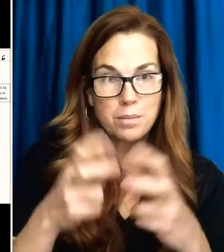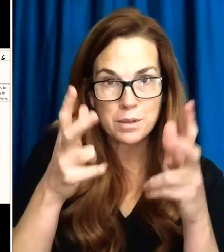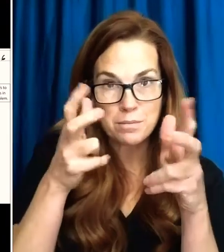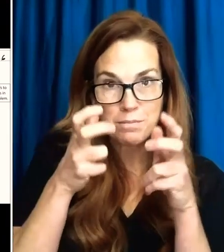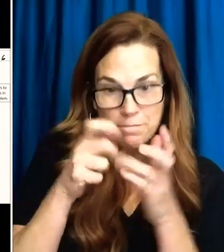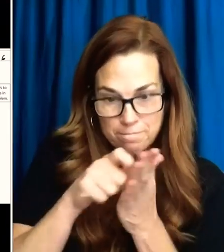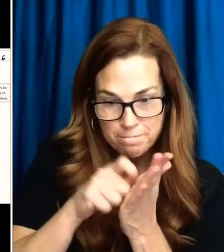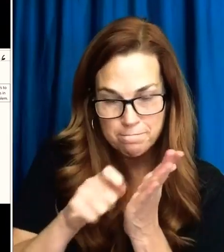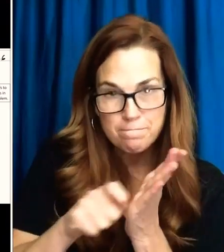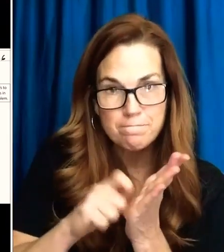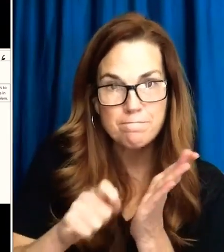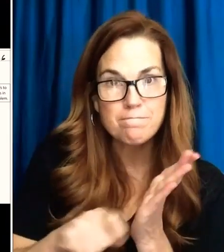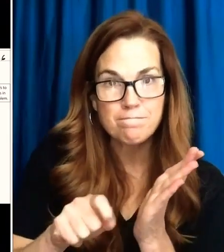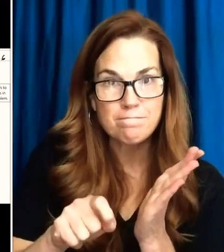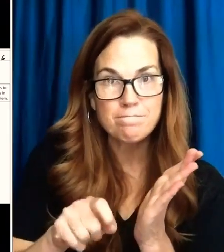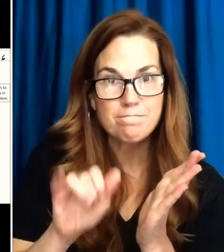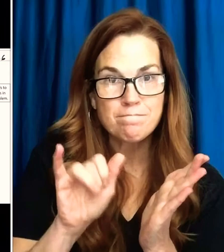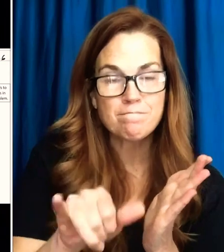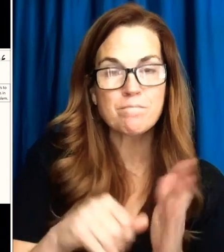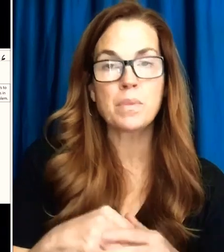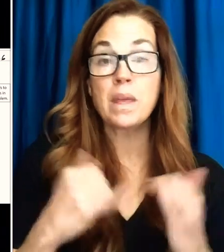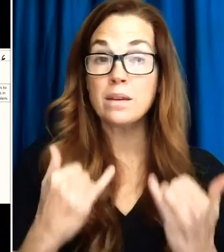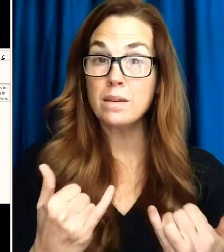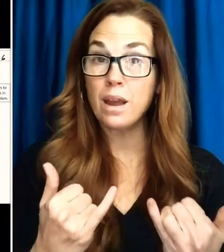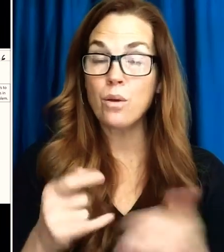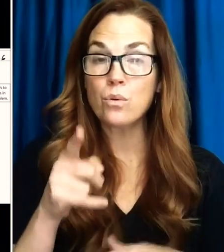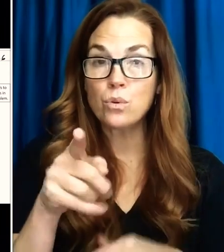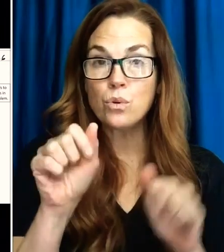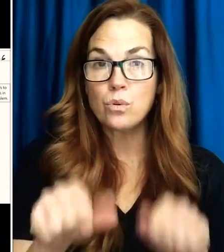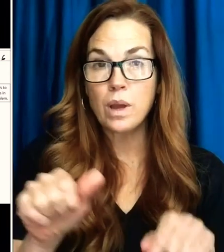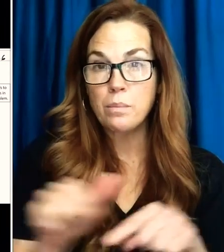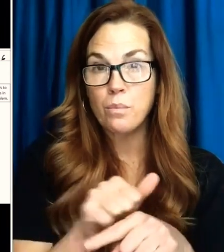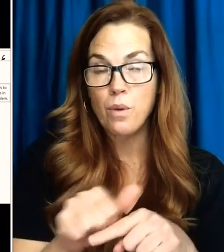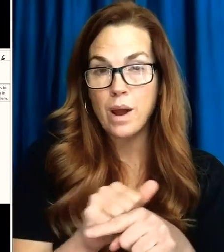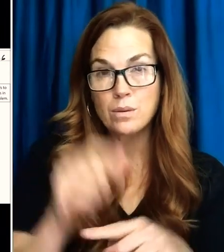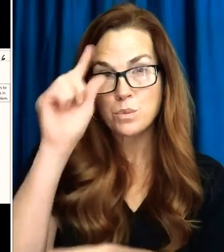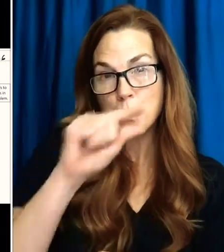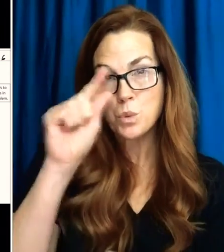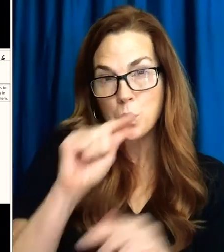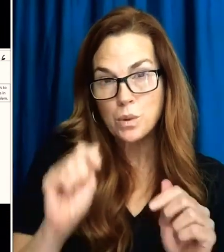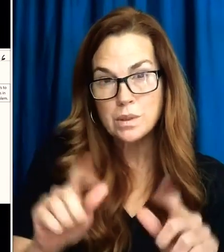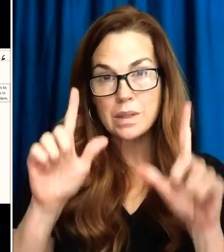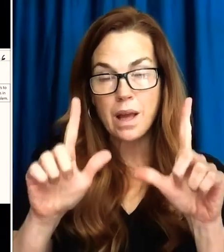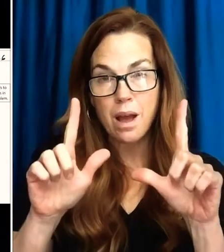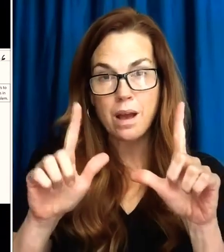Google Slides. So watch the second video for today, and you'll see how to do that.